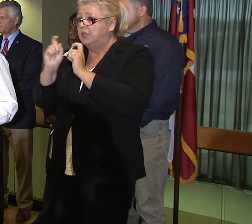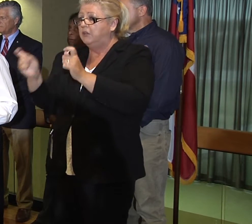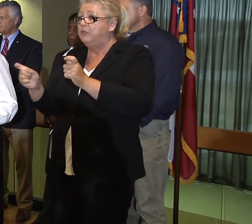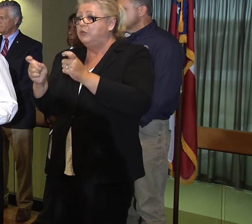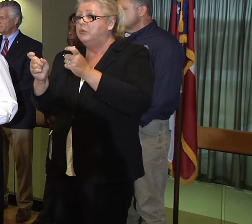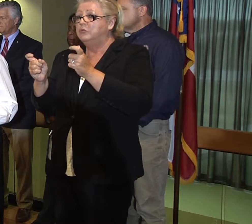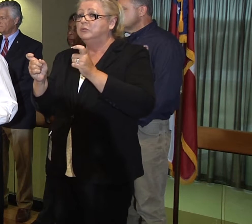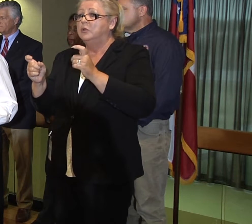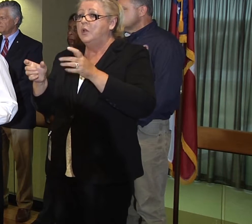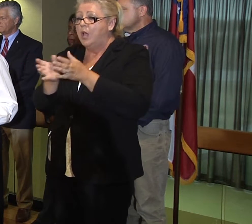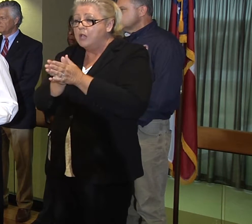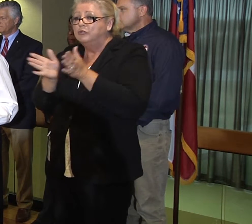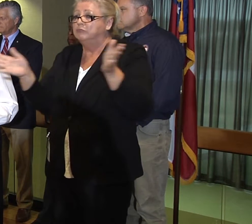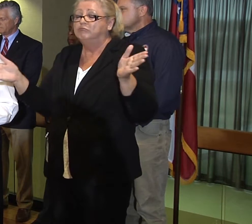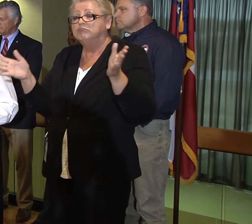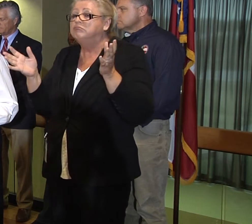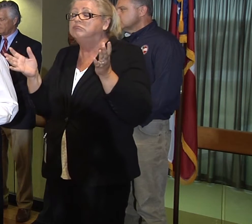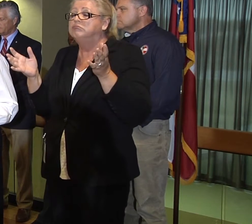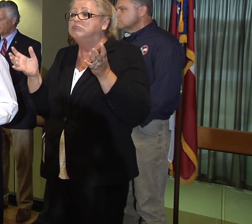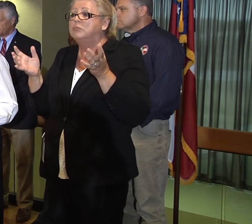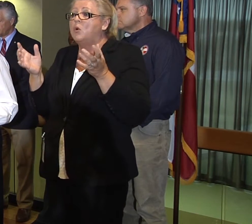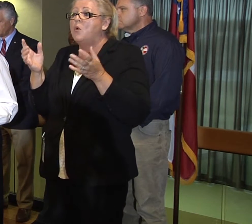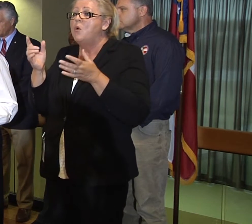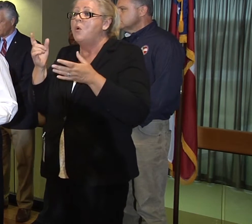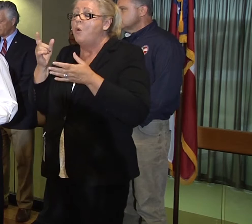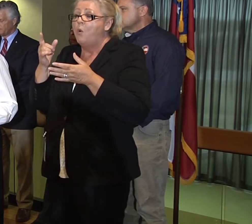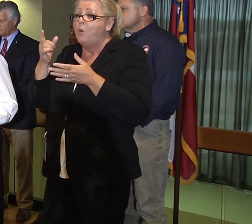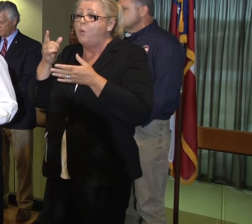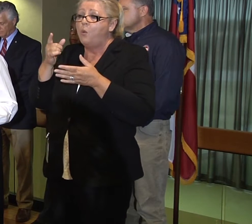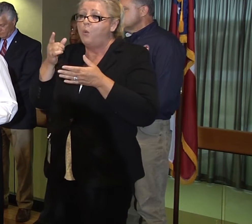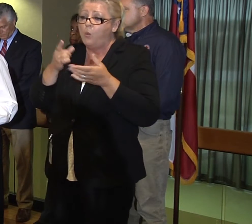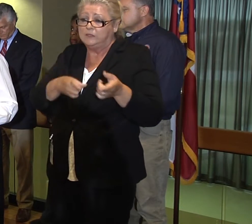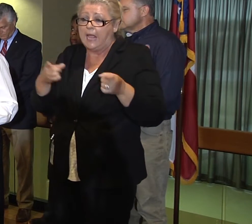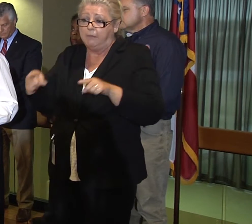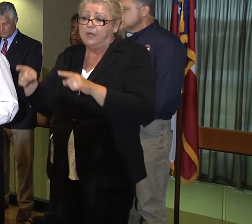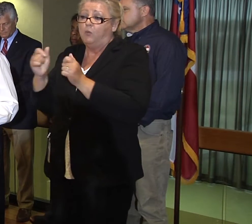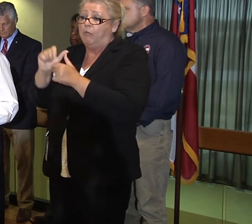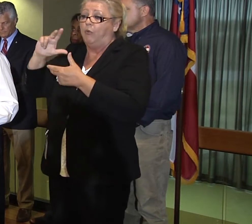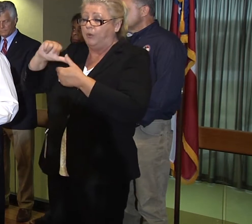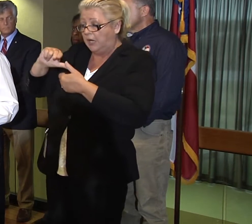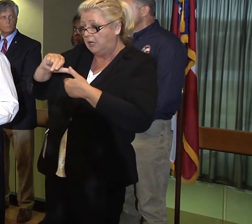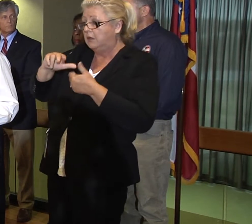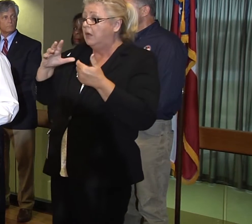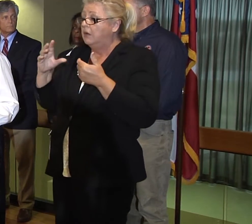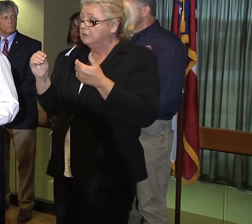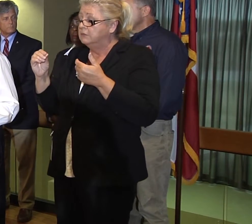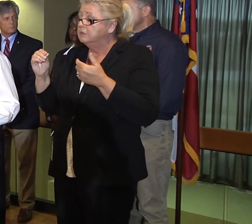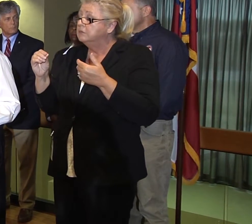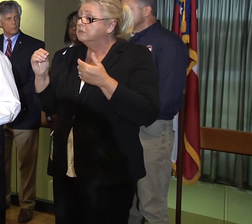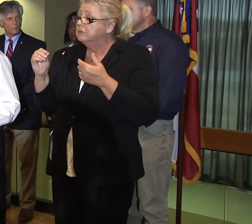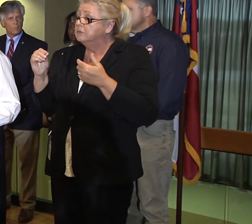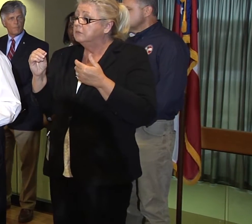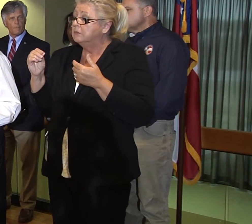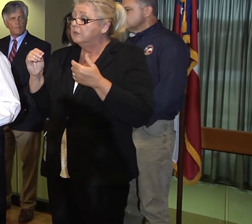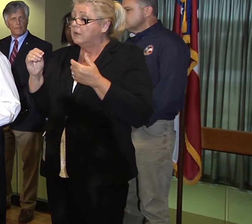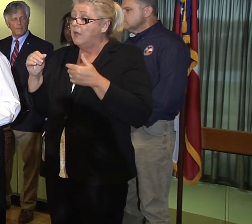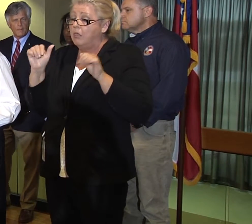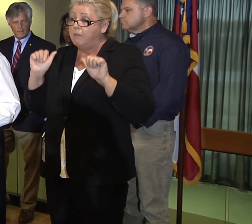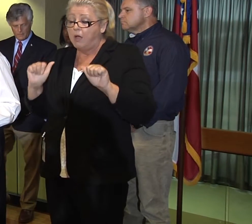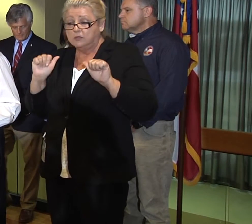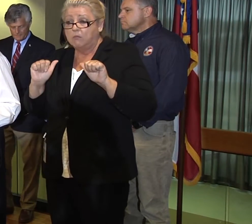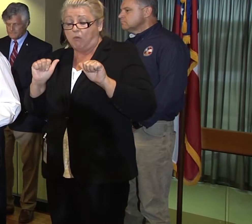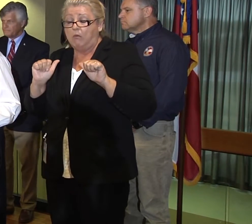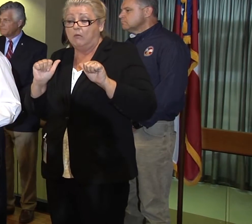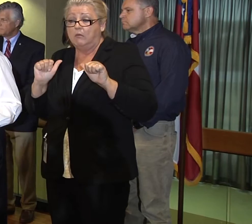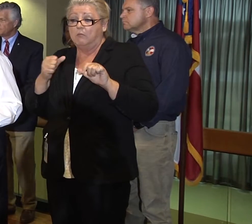he is informed about in terms of the imminence of this hurricane and as well as the possible